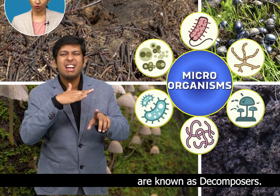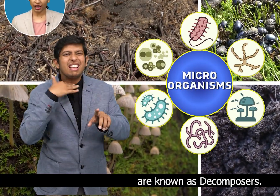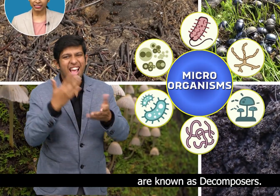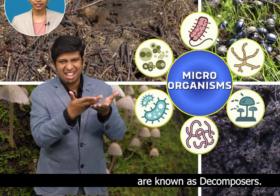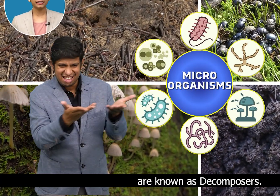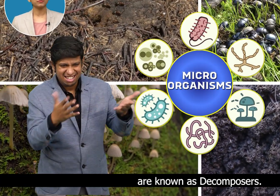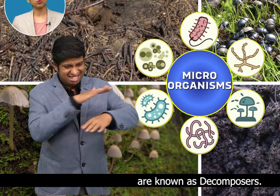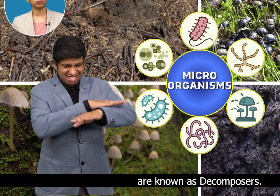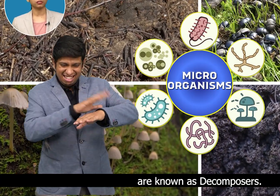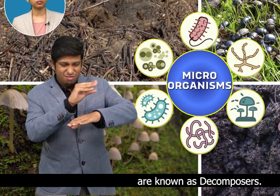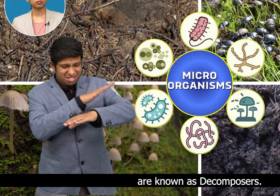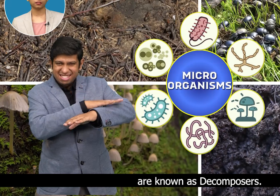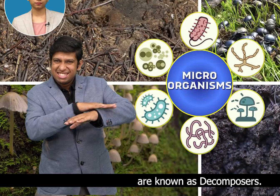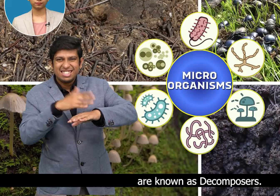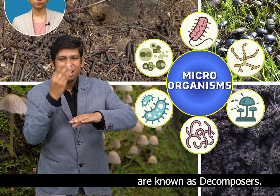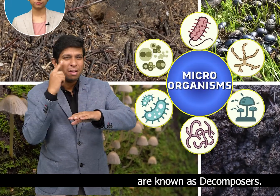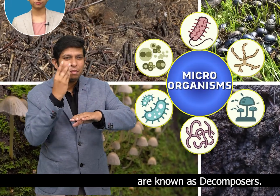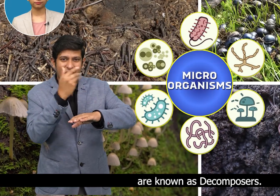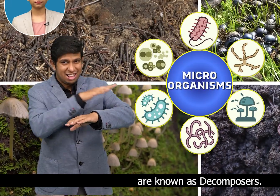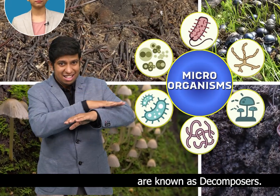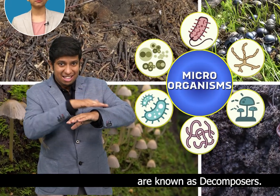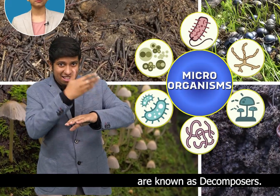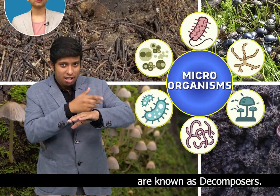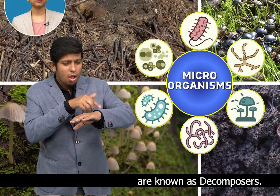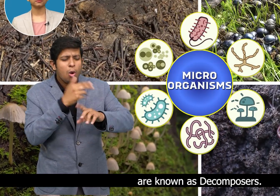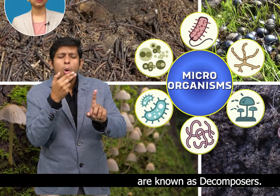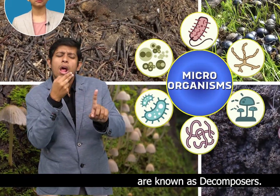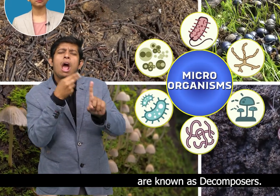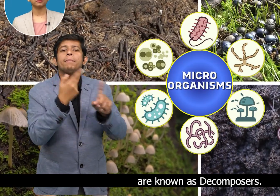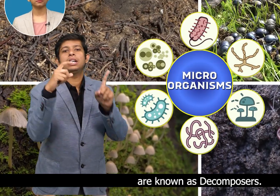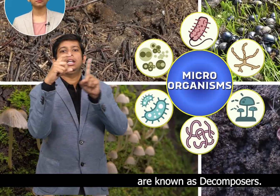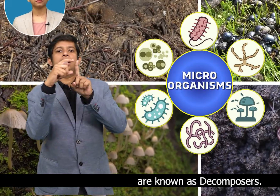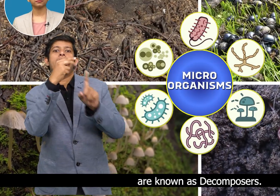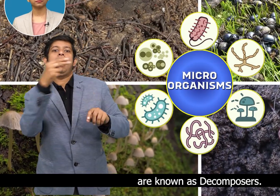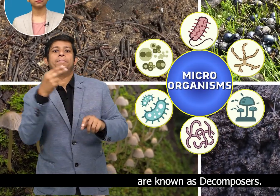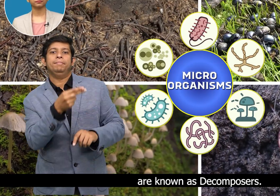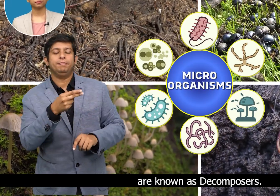are known as decomposers.